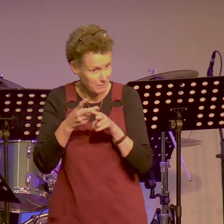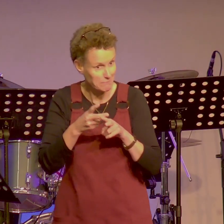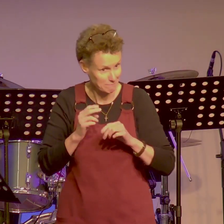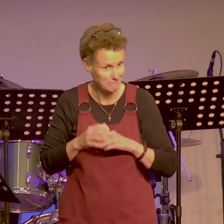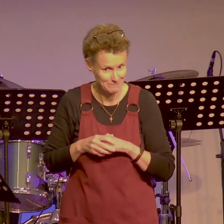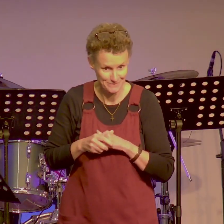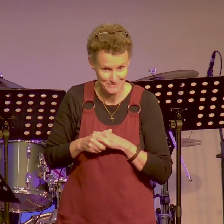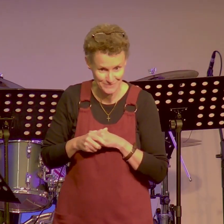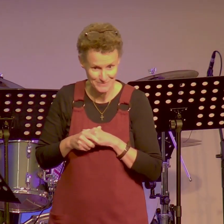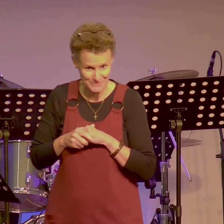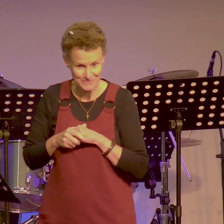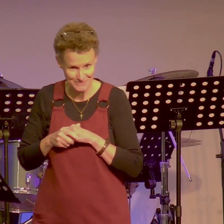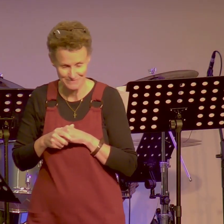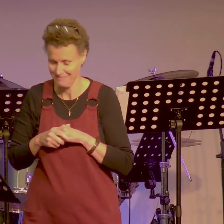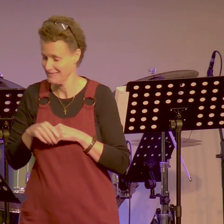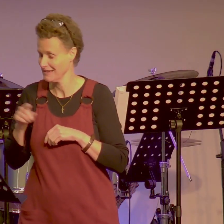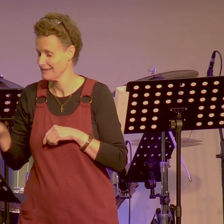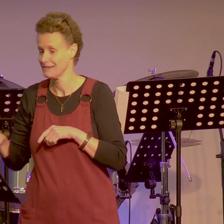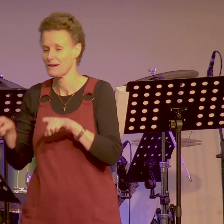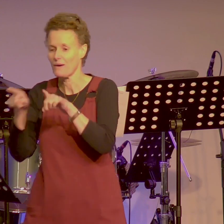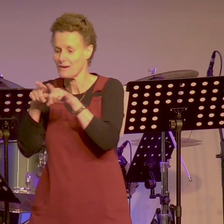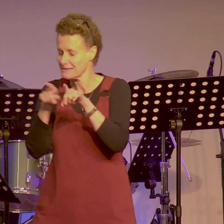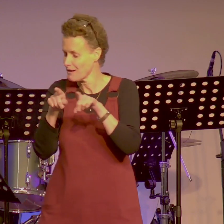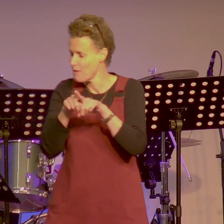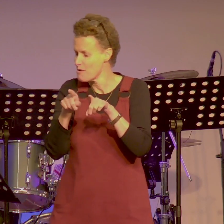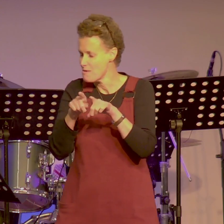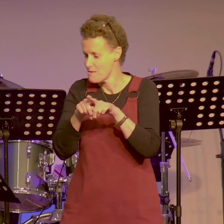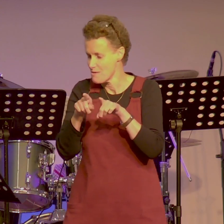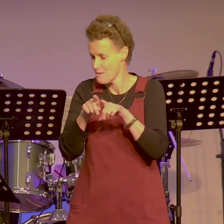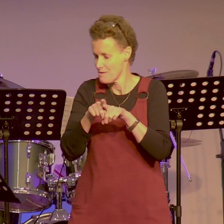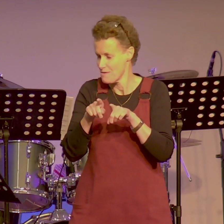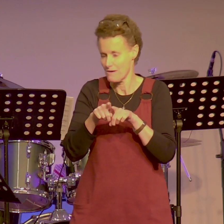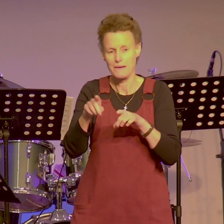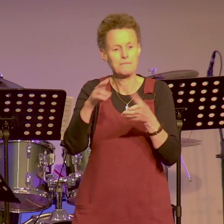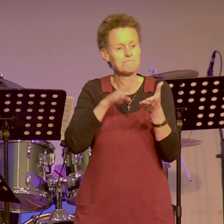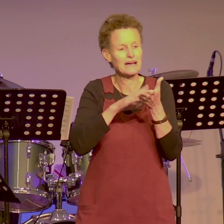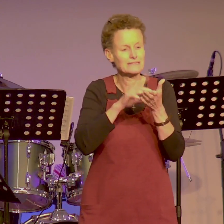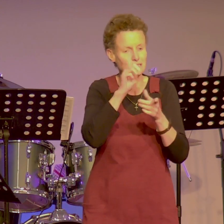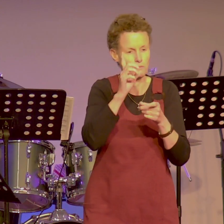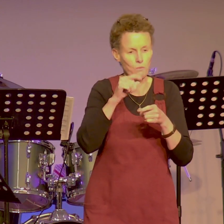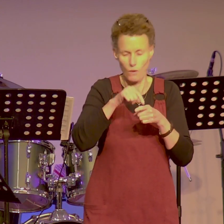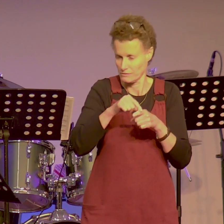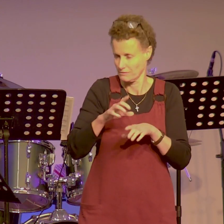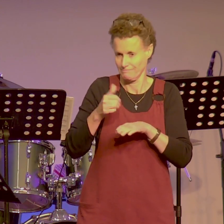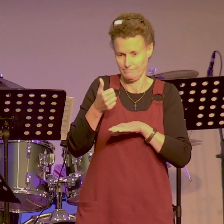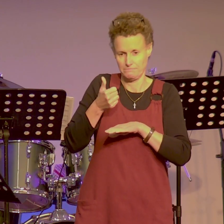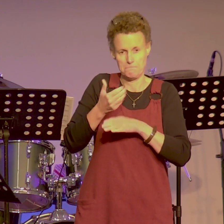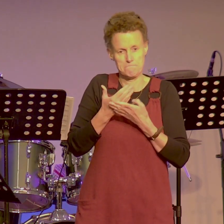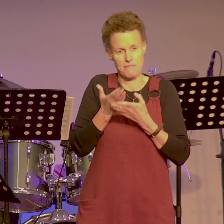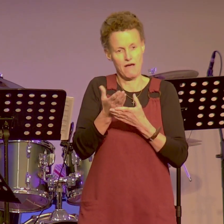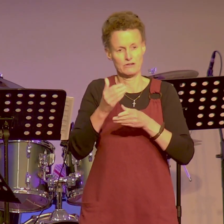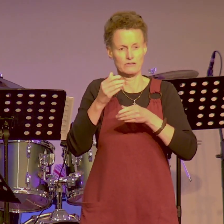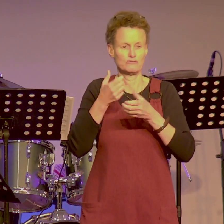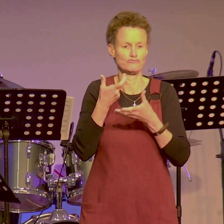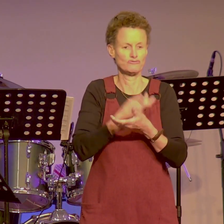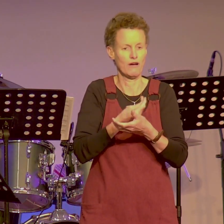Yeah, so God's looking after them. Imagine that. And also, just to let you know,